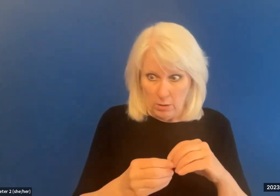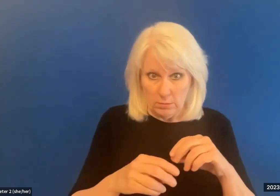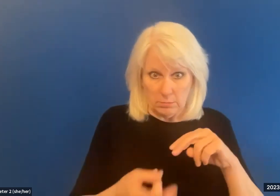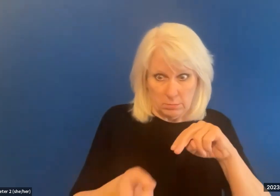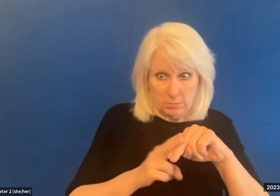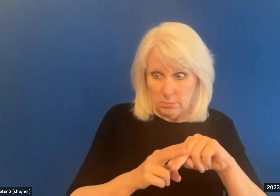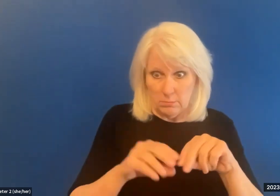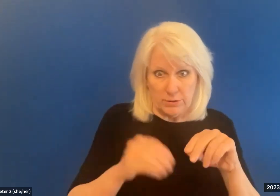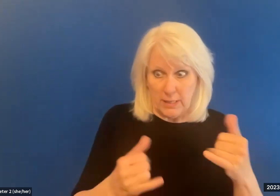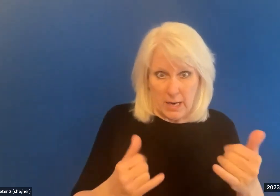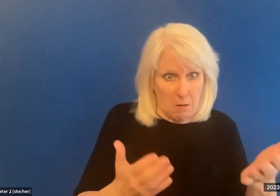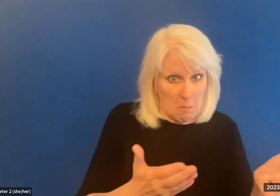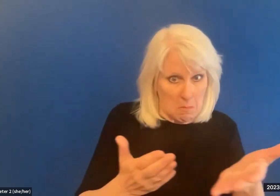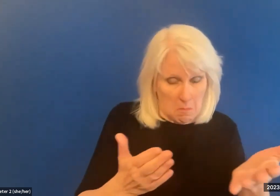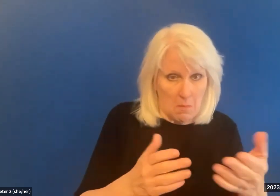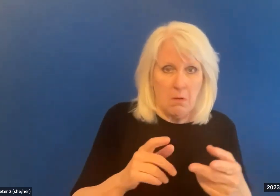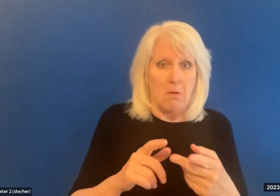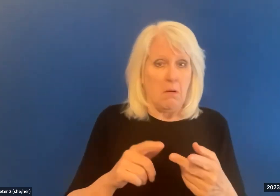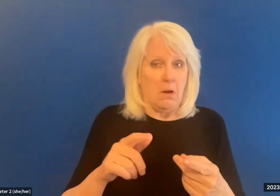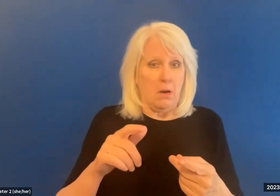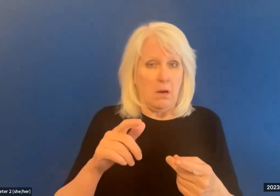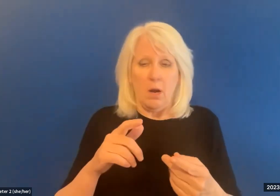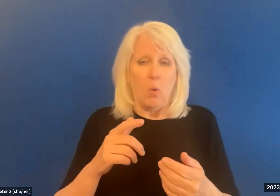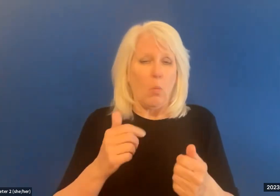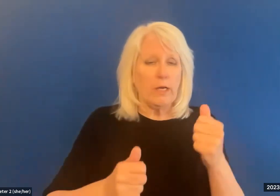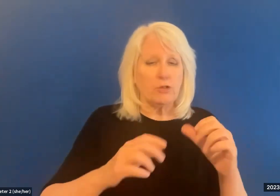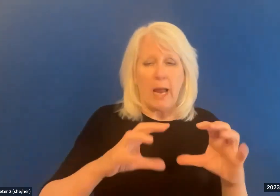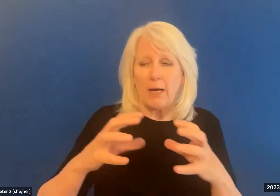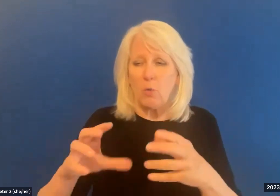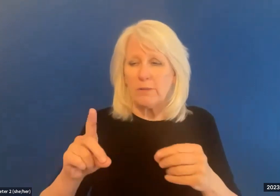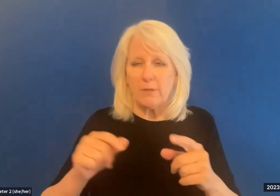disabilities, and if any changes had occurred within specific categories of disability.